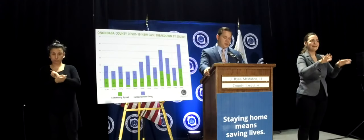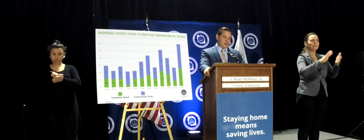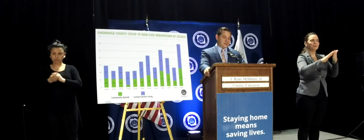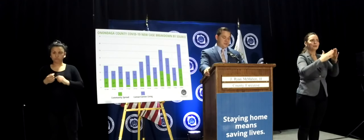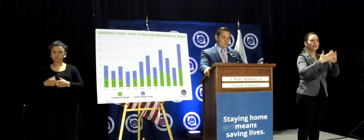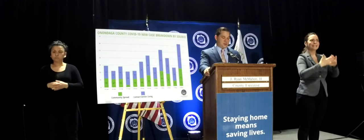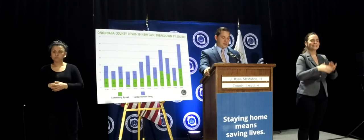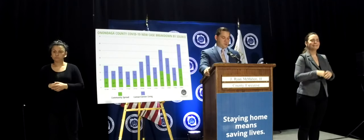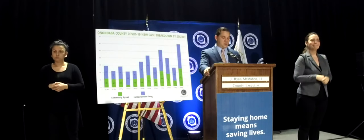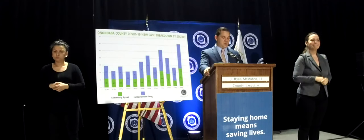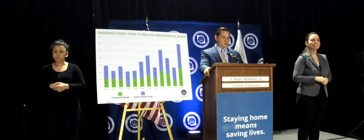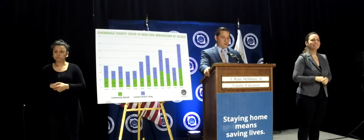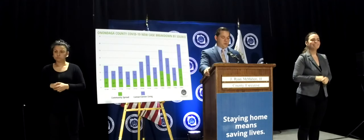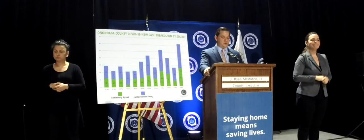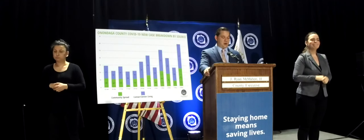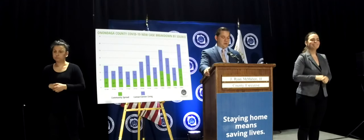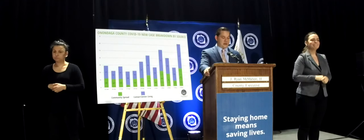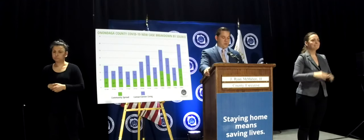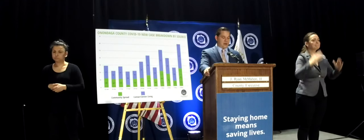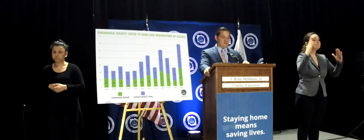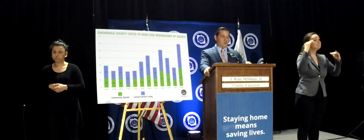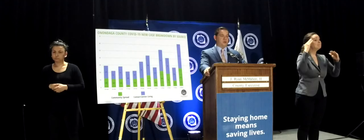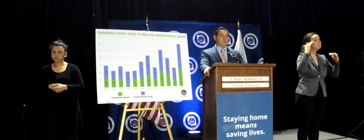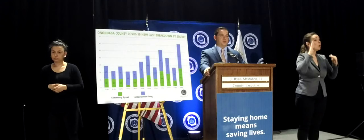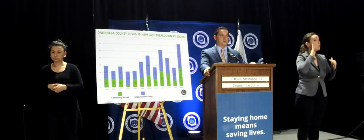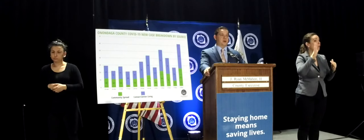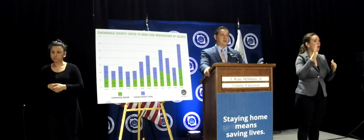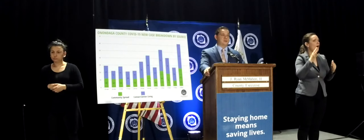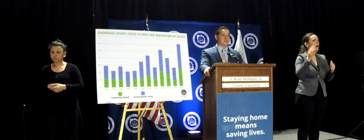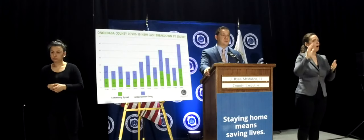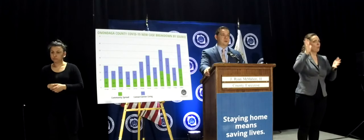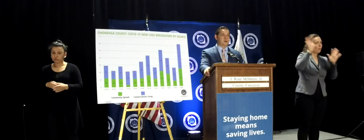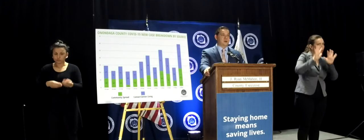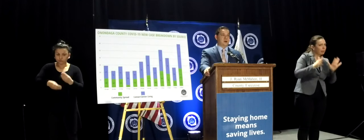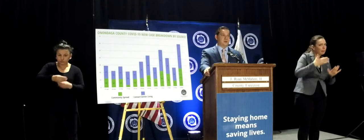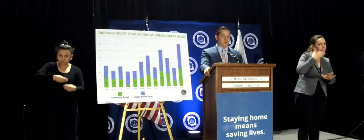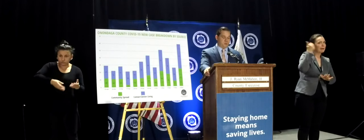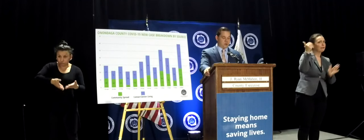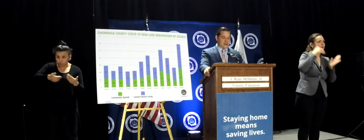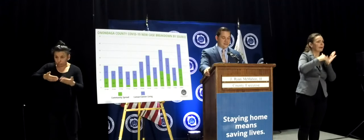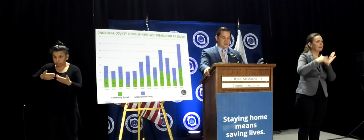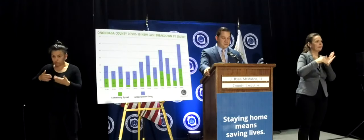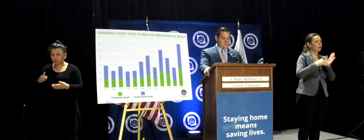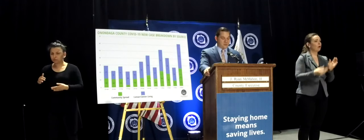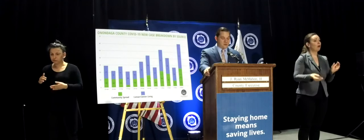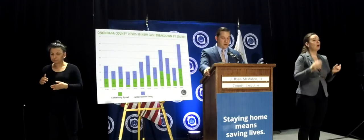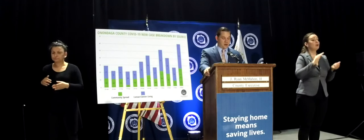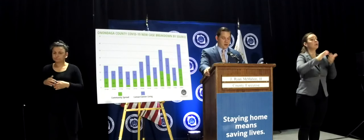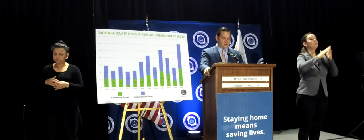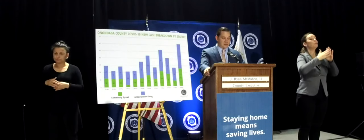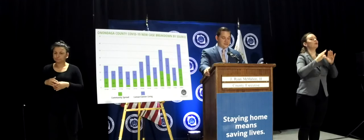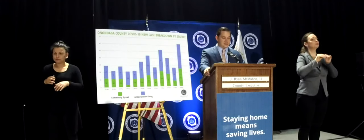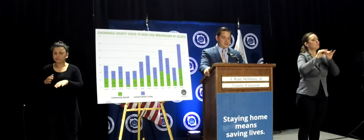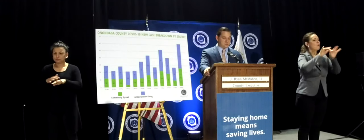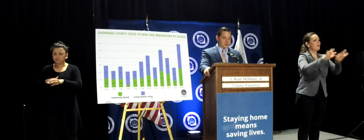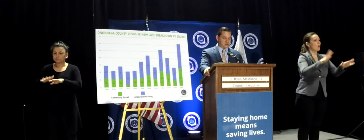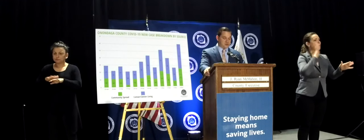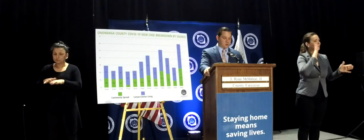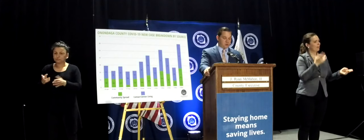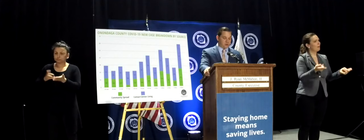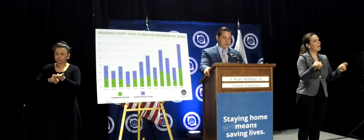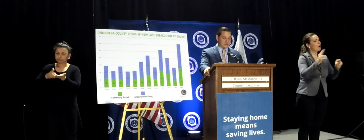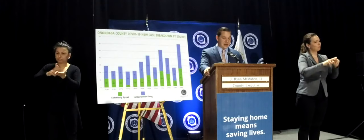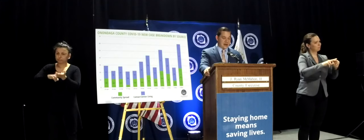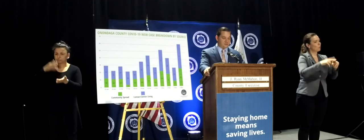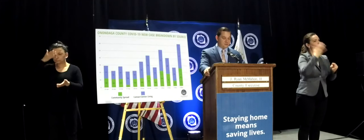We certainly anticipate as we go into a restart that we'll have more community spread cases. There'll be more density. That's an anticipation